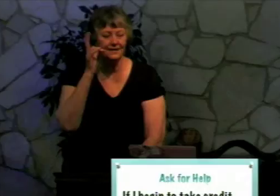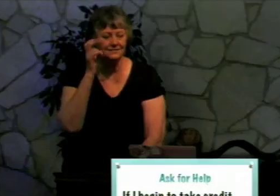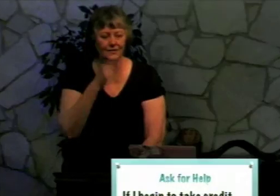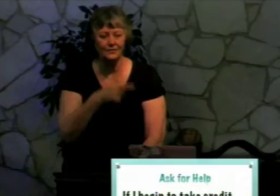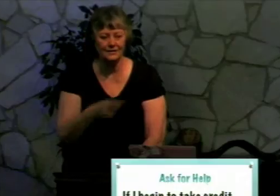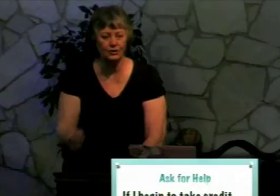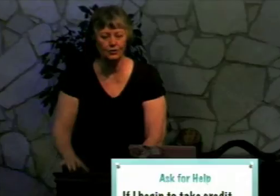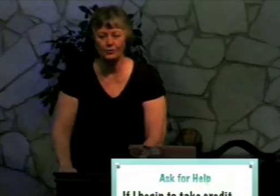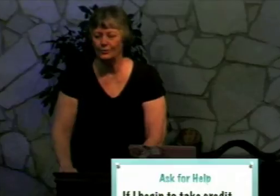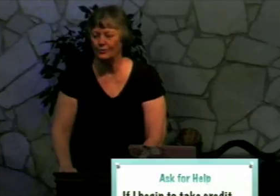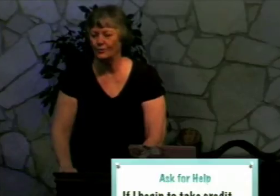He's hearing you.